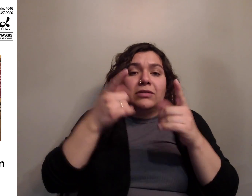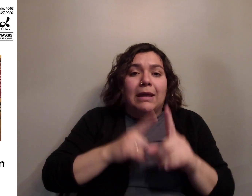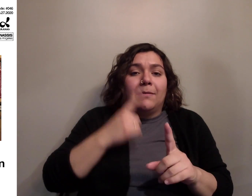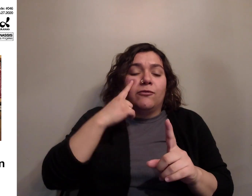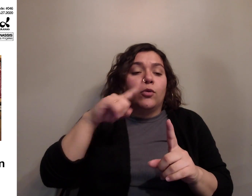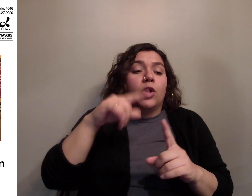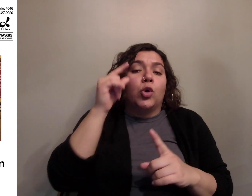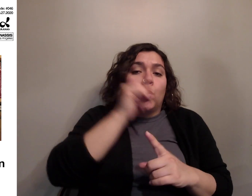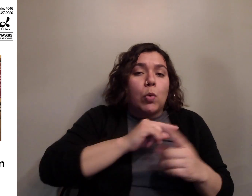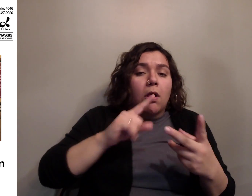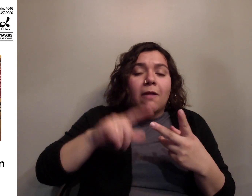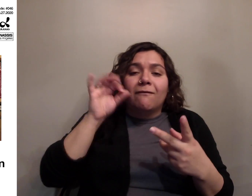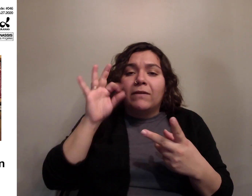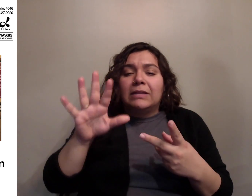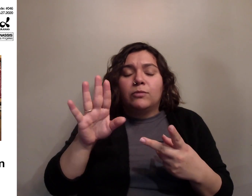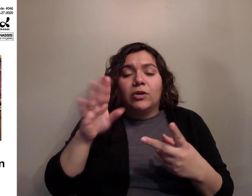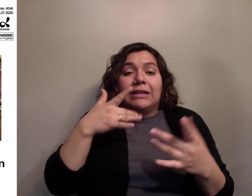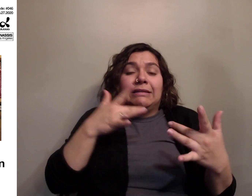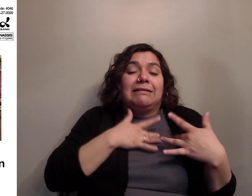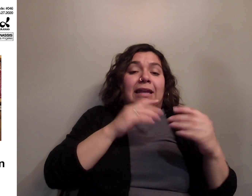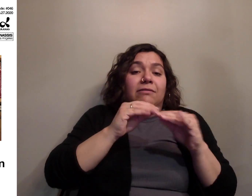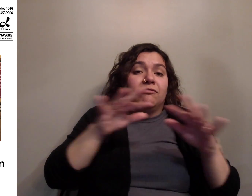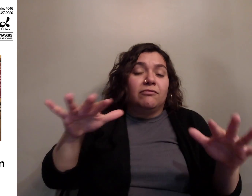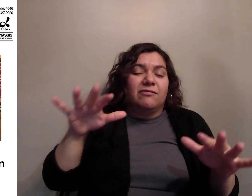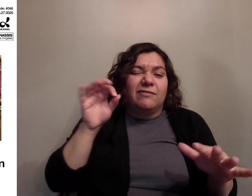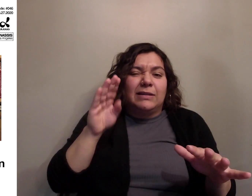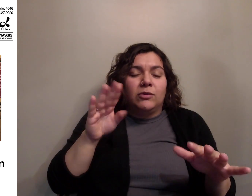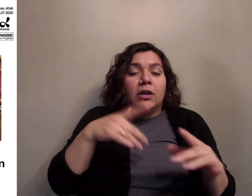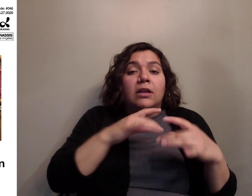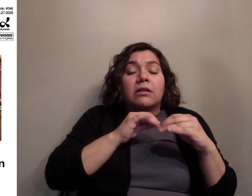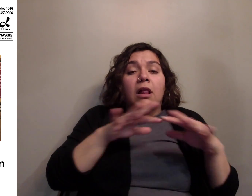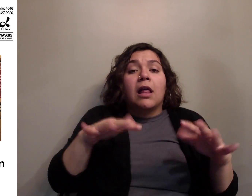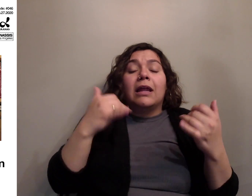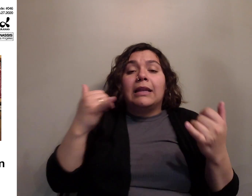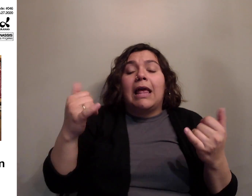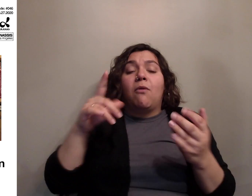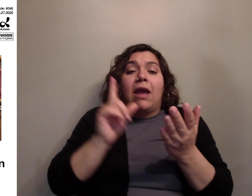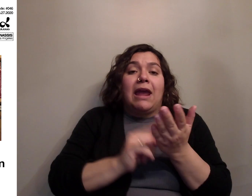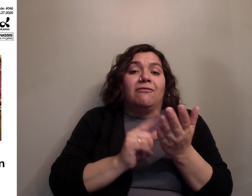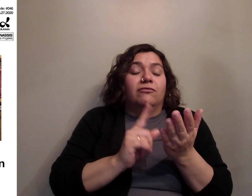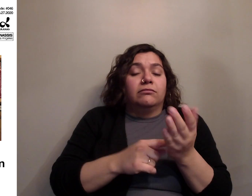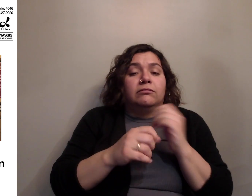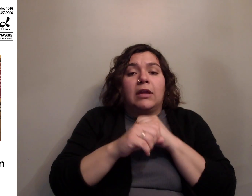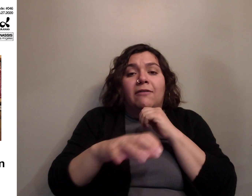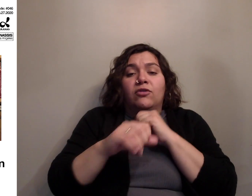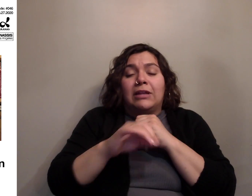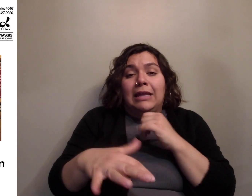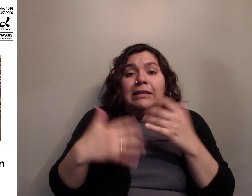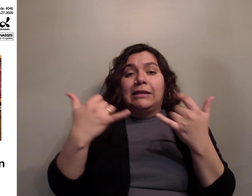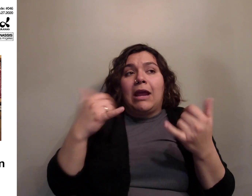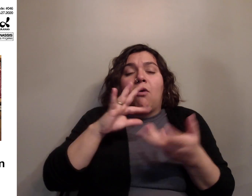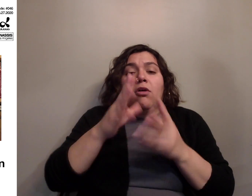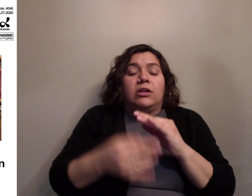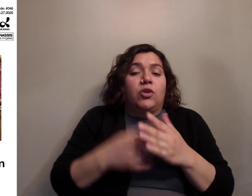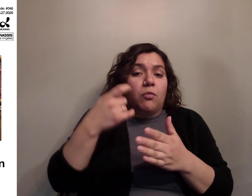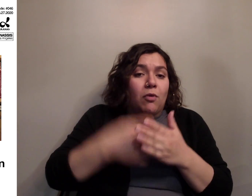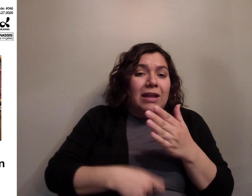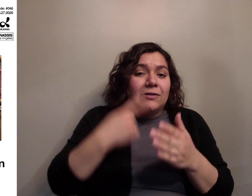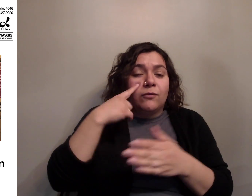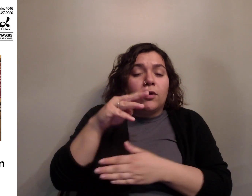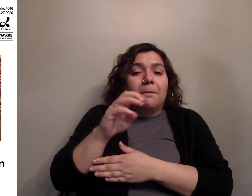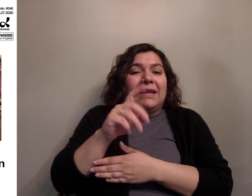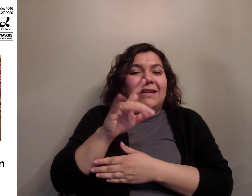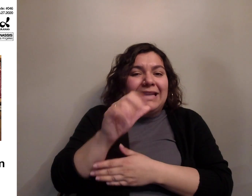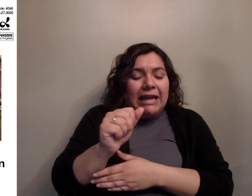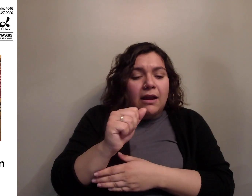and Facebook rather than to the news organization. There's no print revenue advertising anymore, so it's a total crisis in